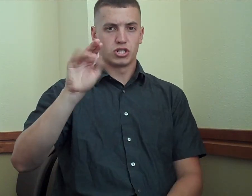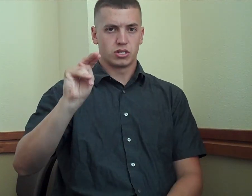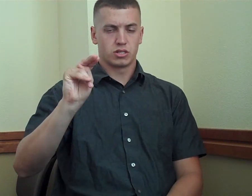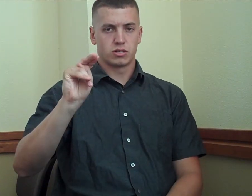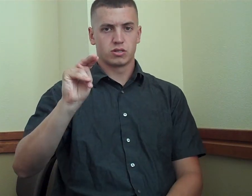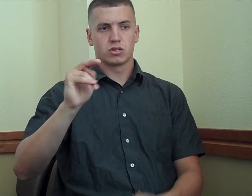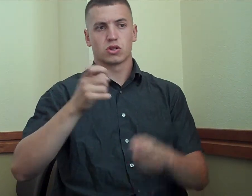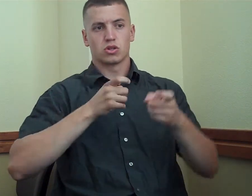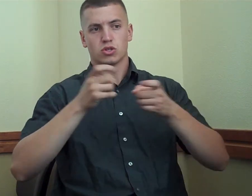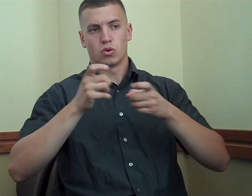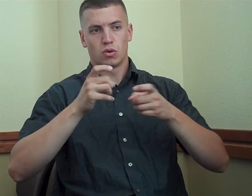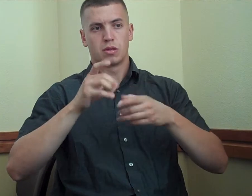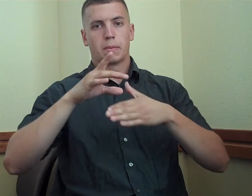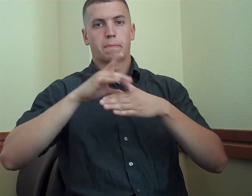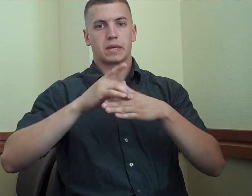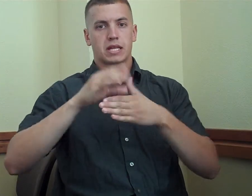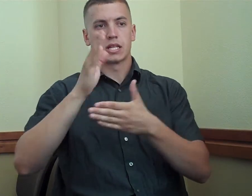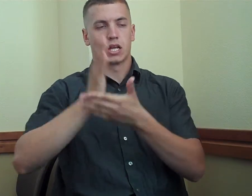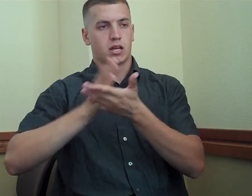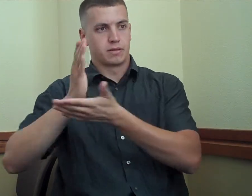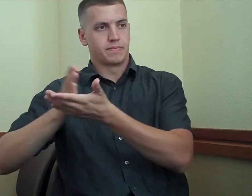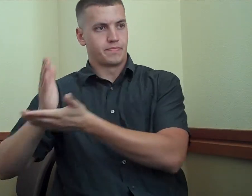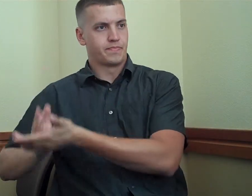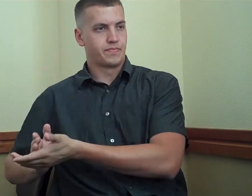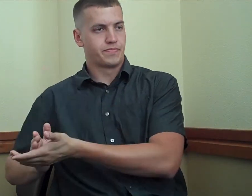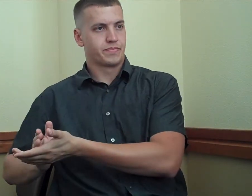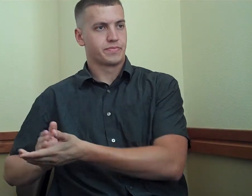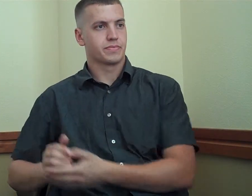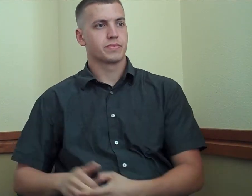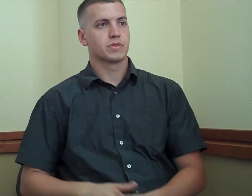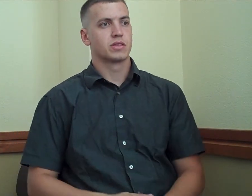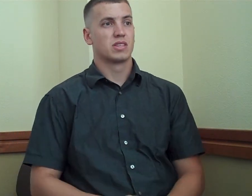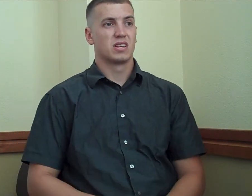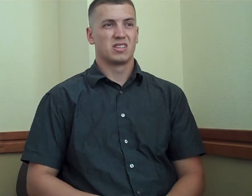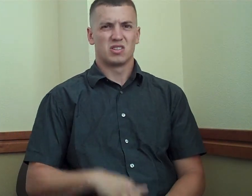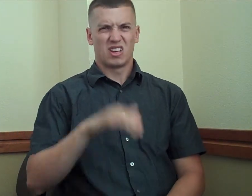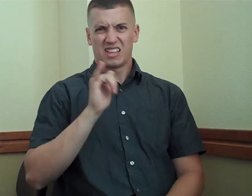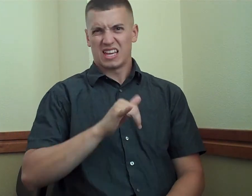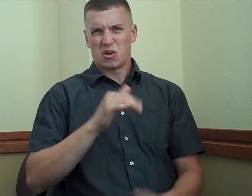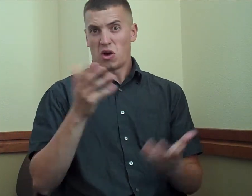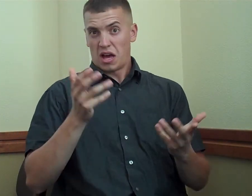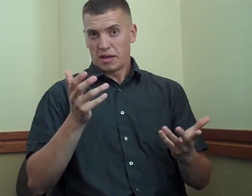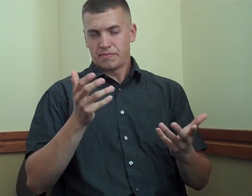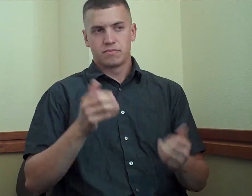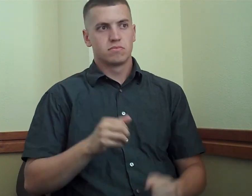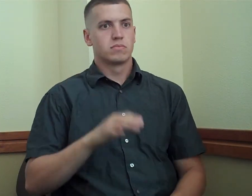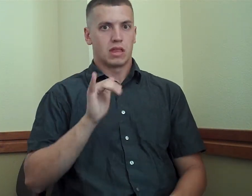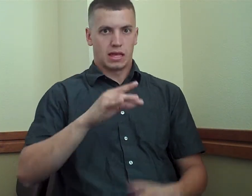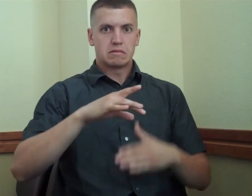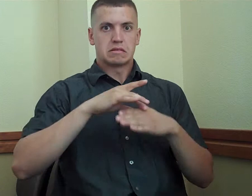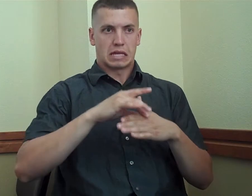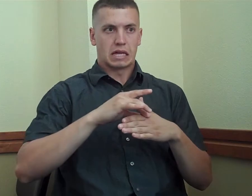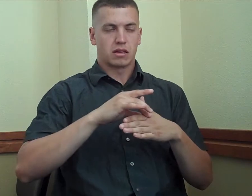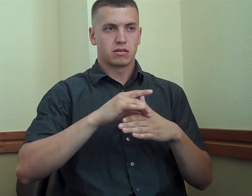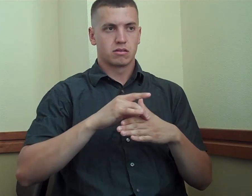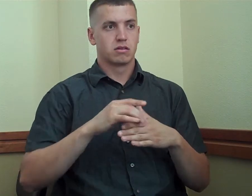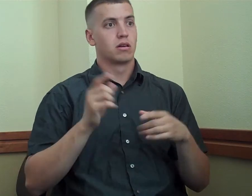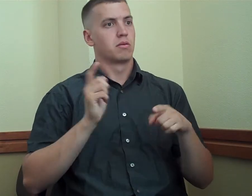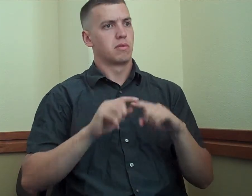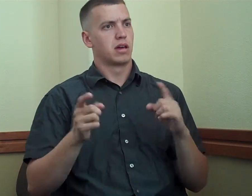in the frozen area of the supermarket. And what it is, it's actually steak. So this is sold as cow, but what happens when you slaughter a cow,